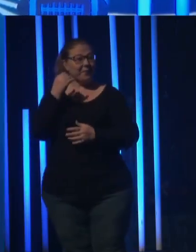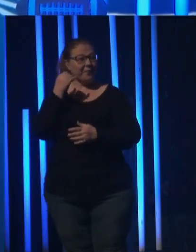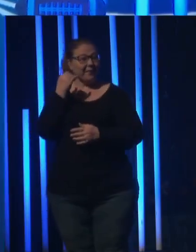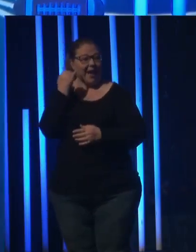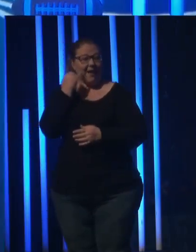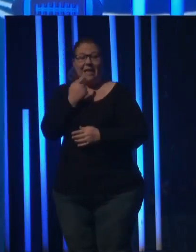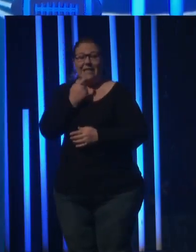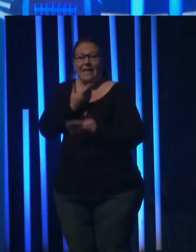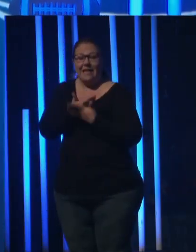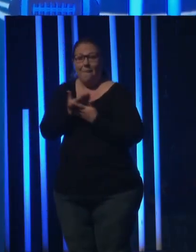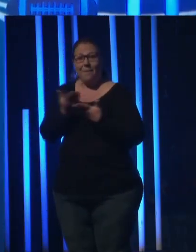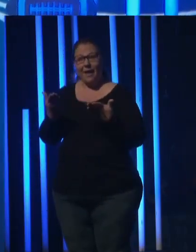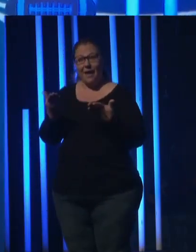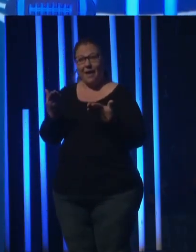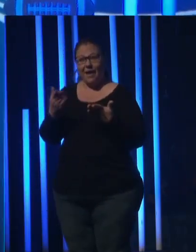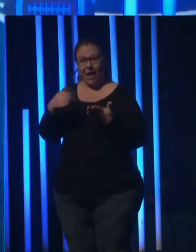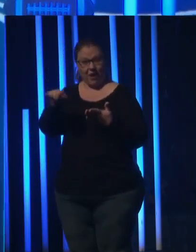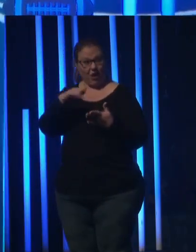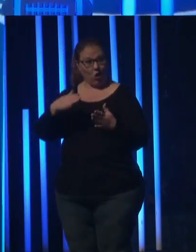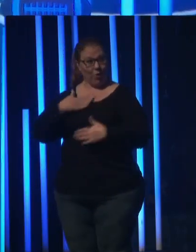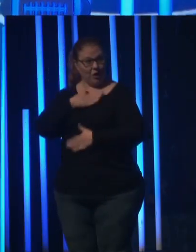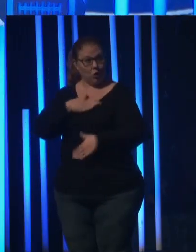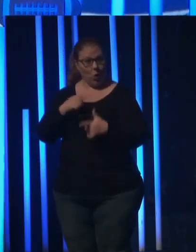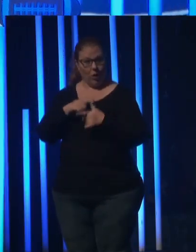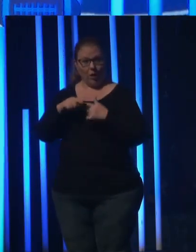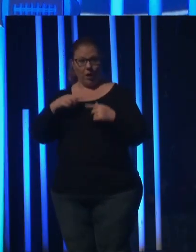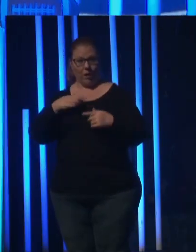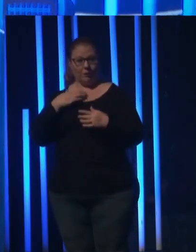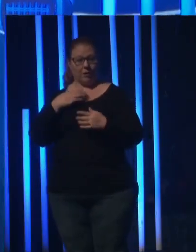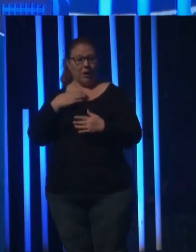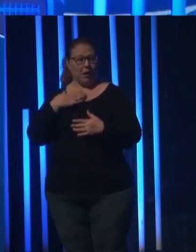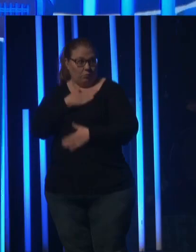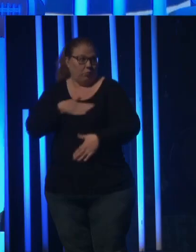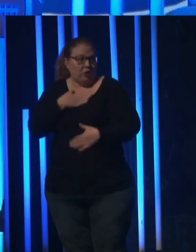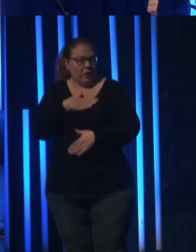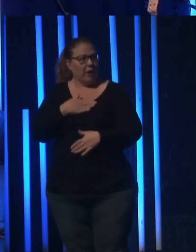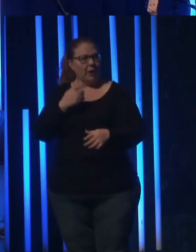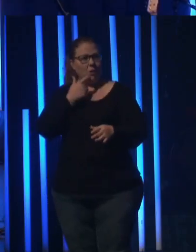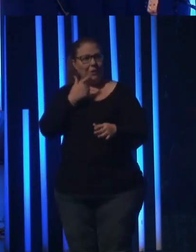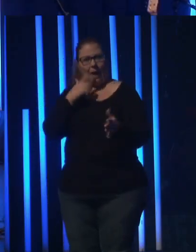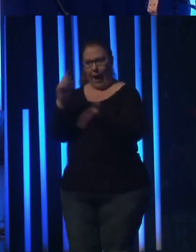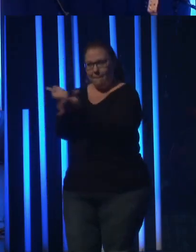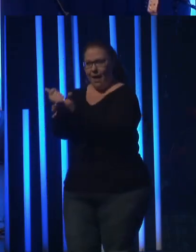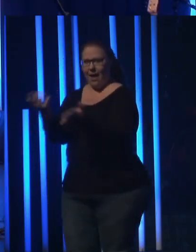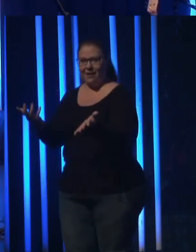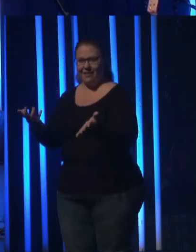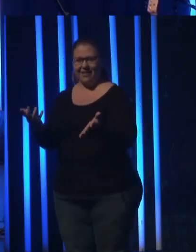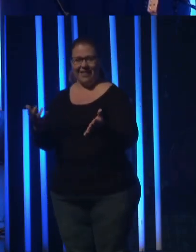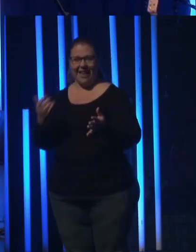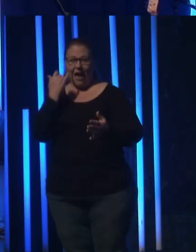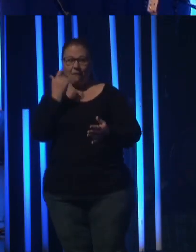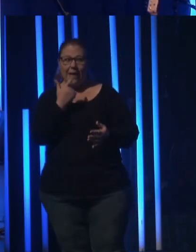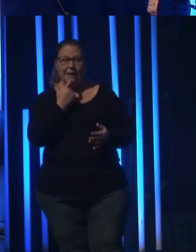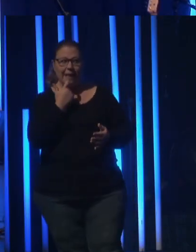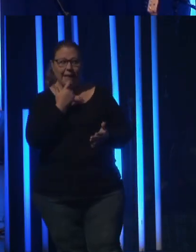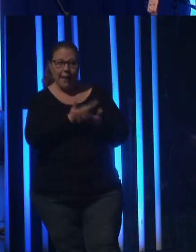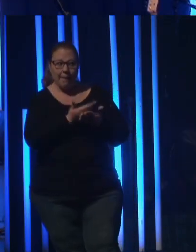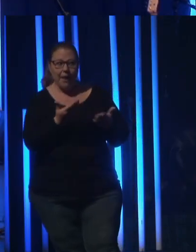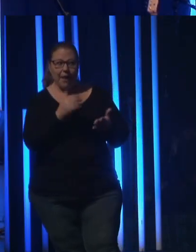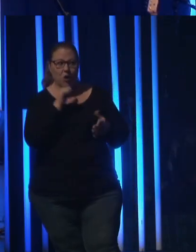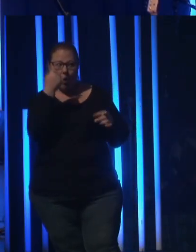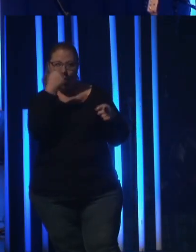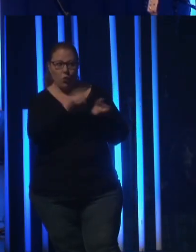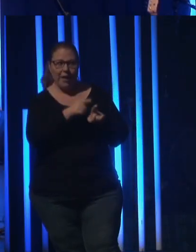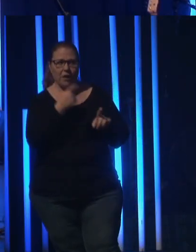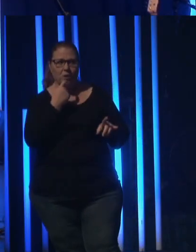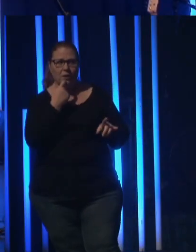I say something that you enjoy or that you appreciate, you say, amen. Now, if I say something that you don't agree